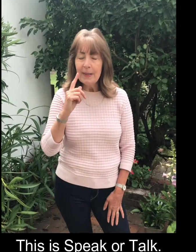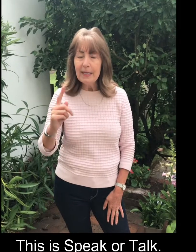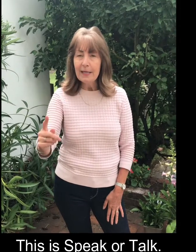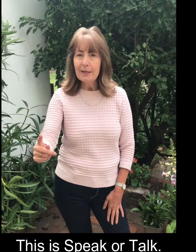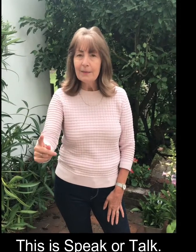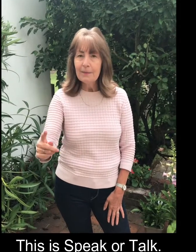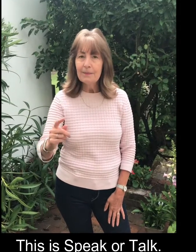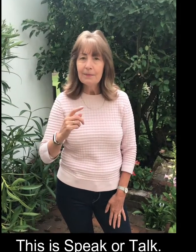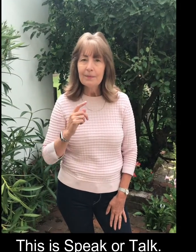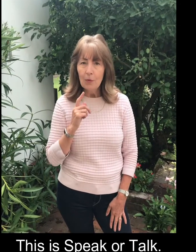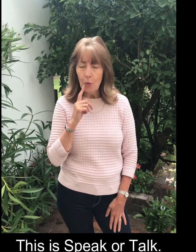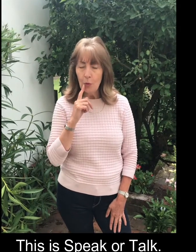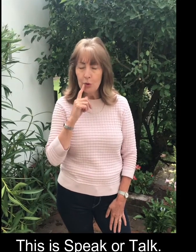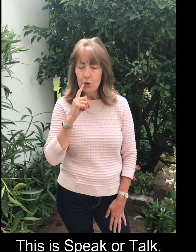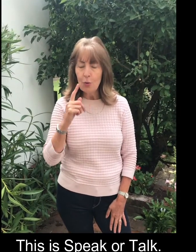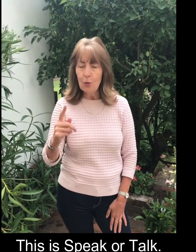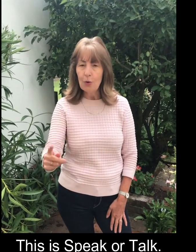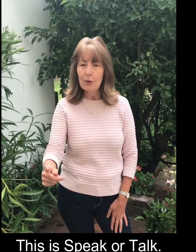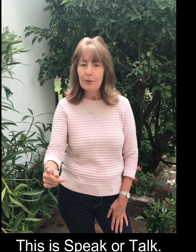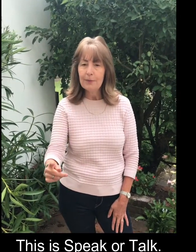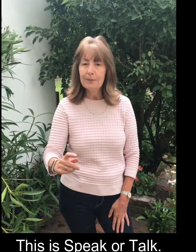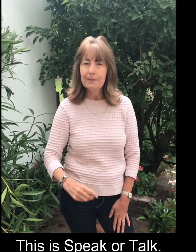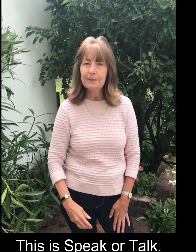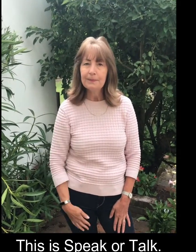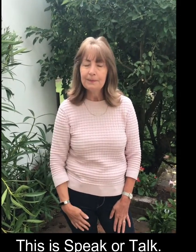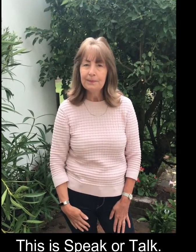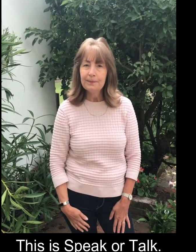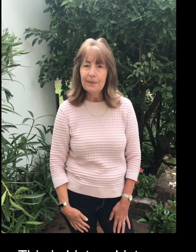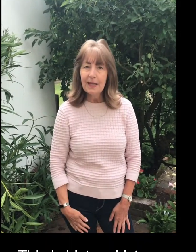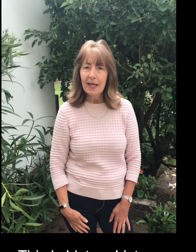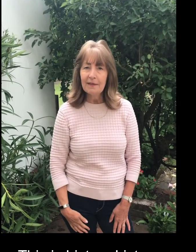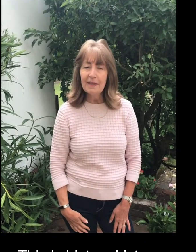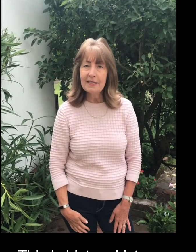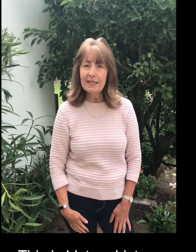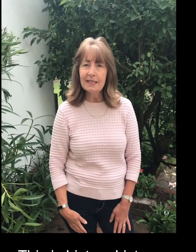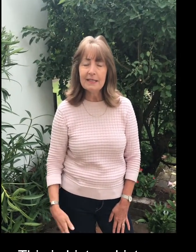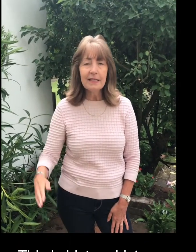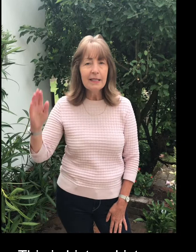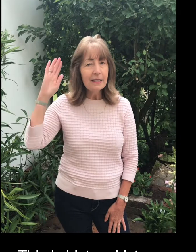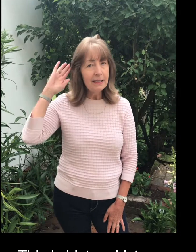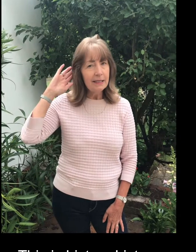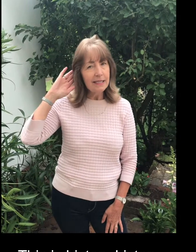Speak or talk. And this is listen.